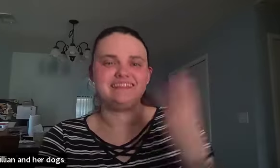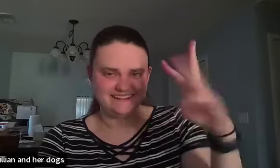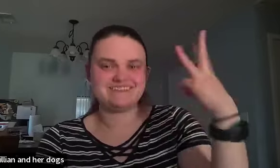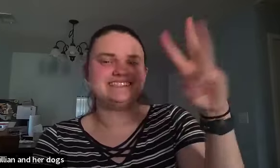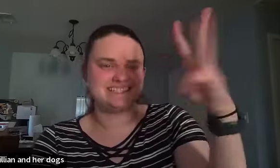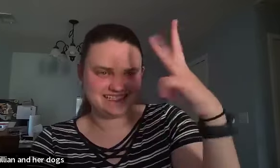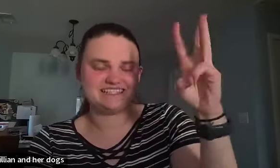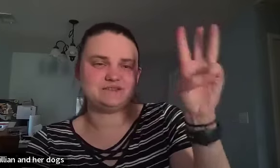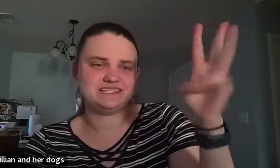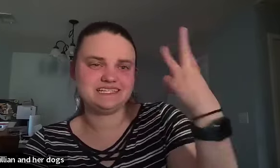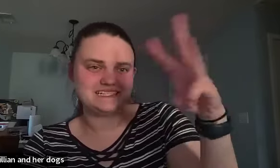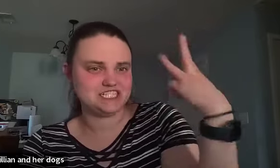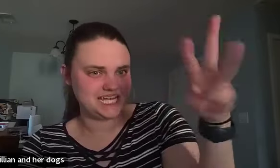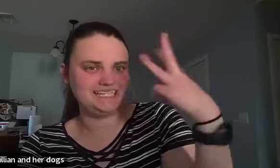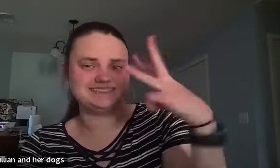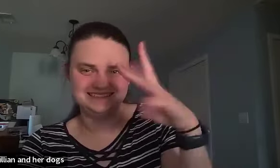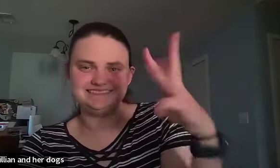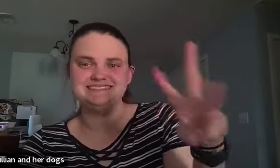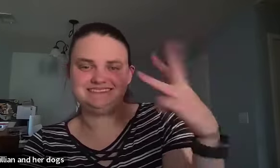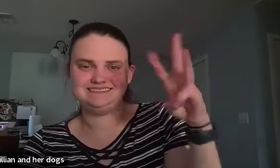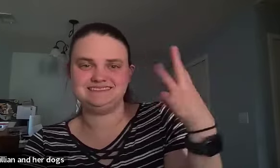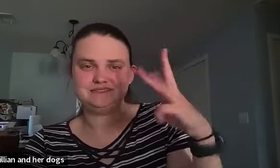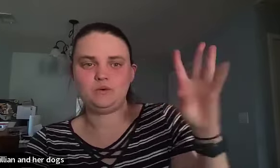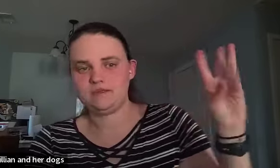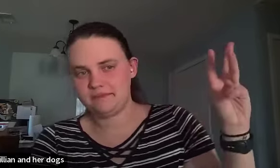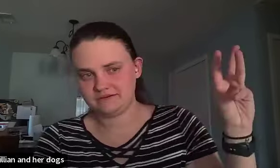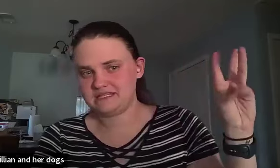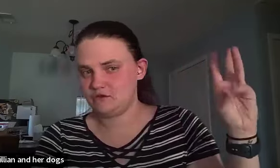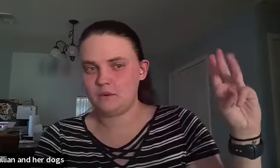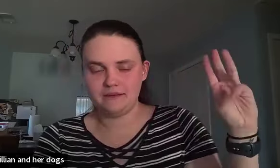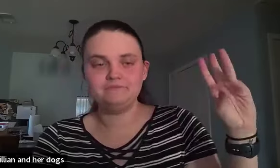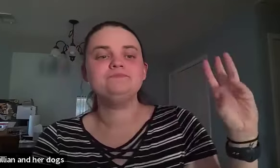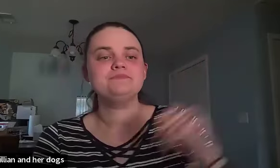There we go. 16. So 6 and a shake. Or the bounce, either way.